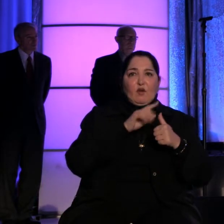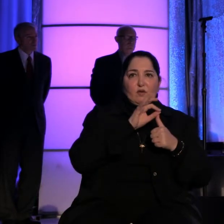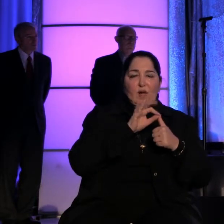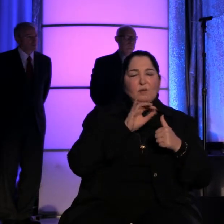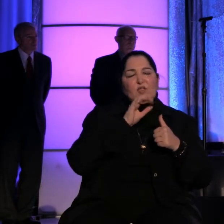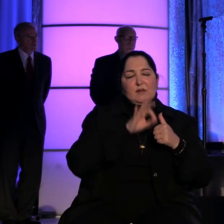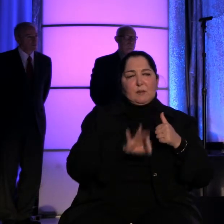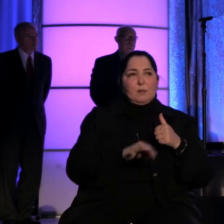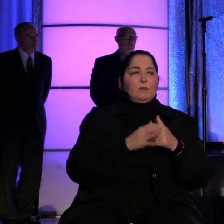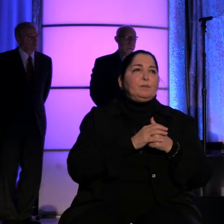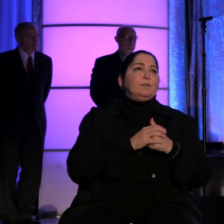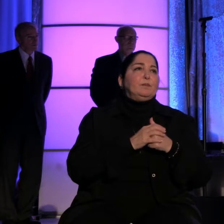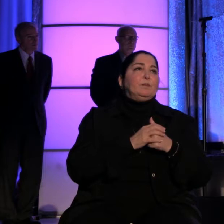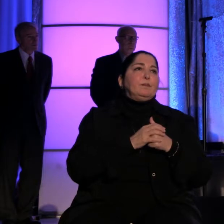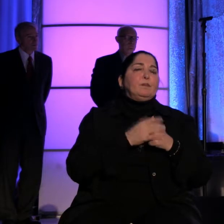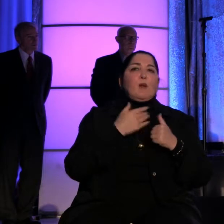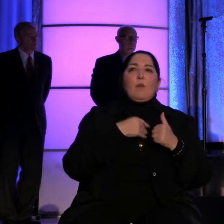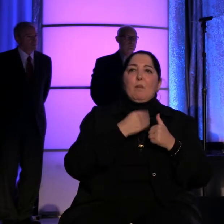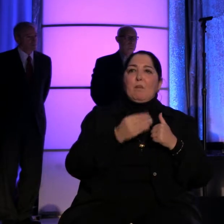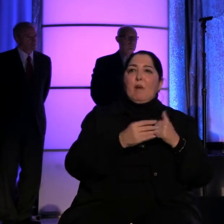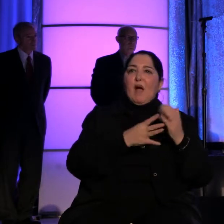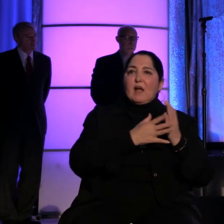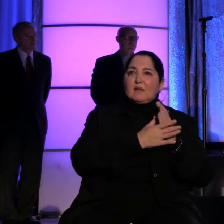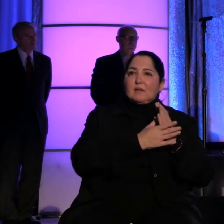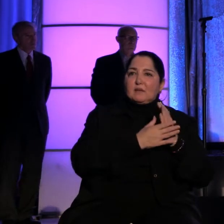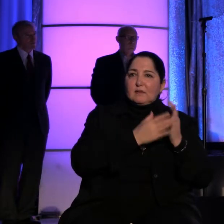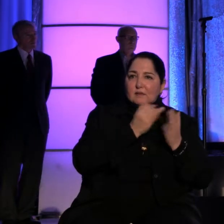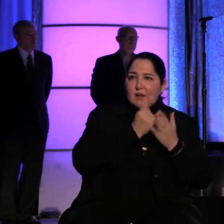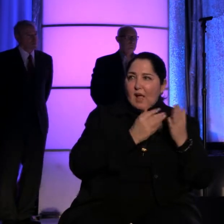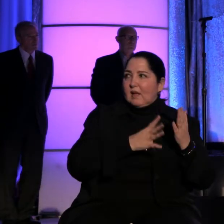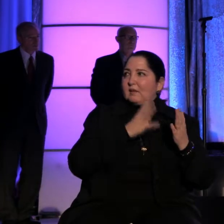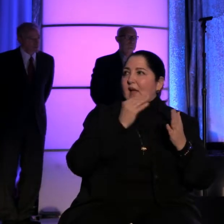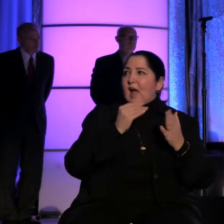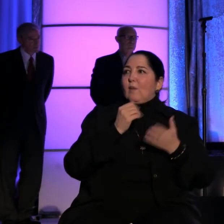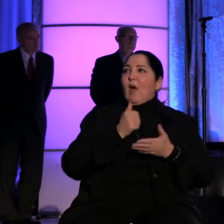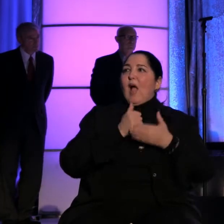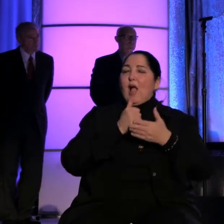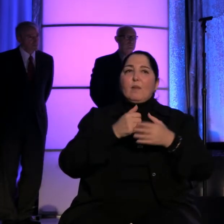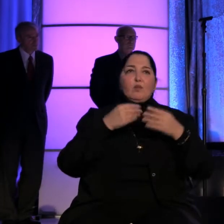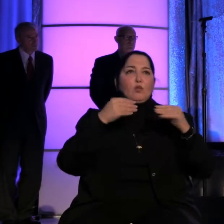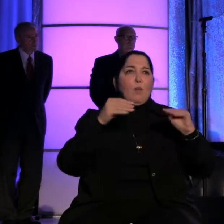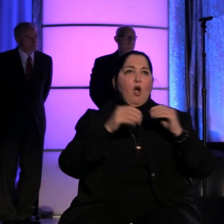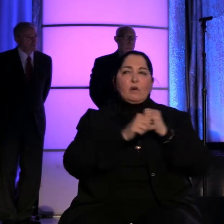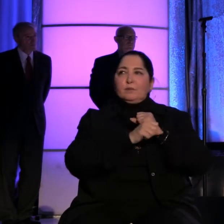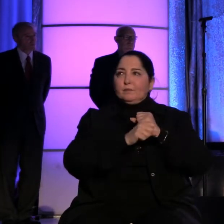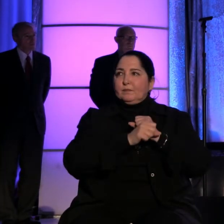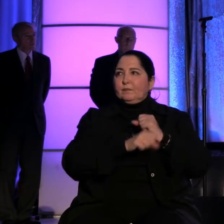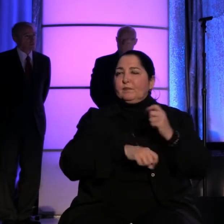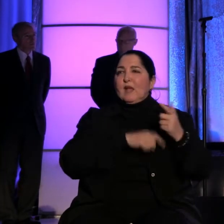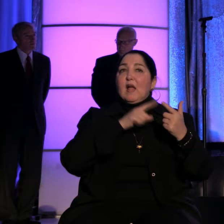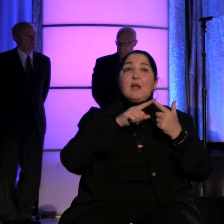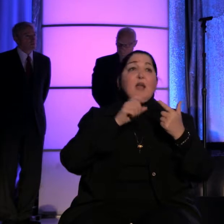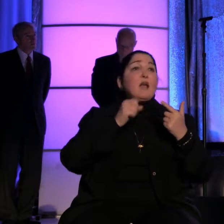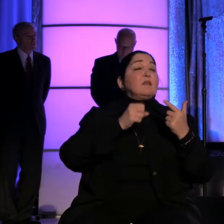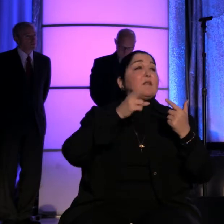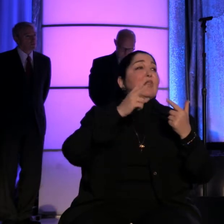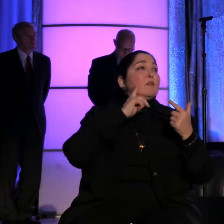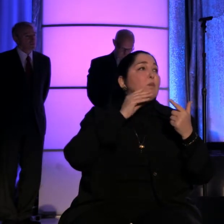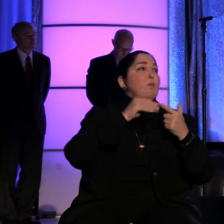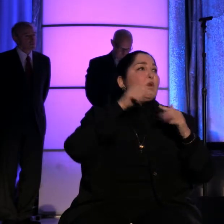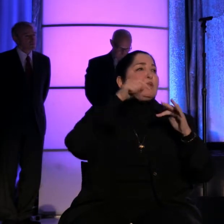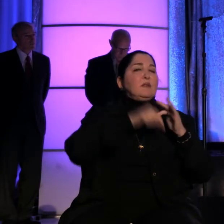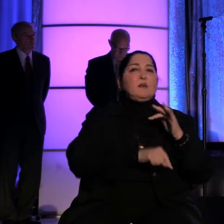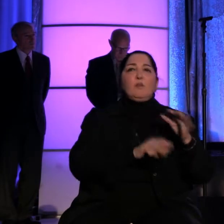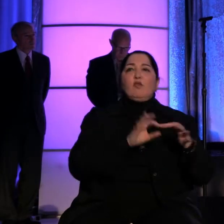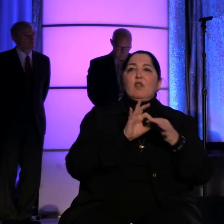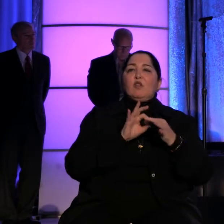pretty simple one. We're buying talent and we're helping market. The next slide is more of the deeper relationship, what we